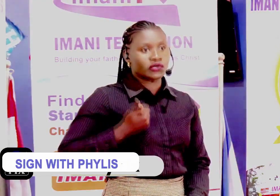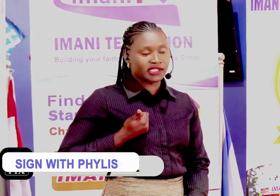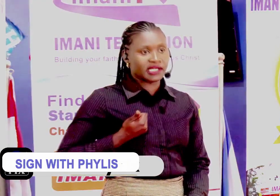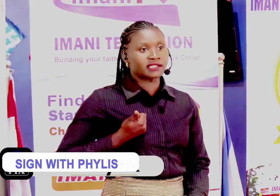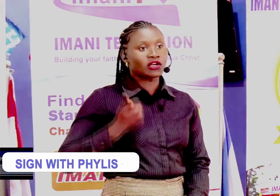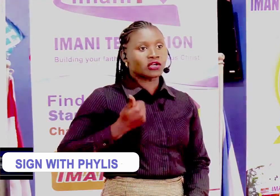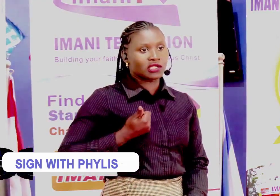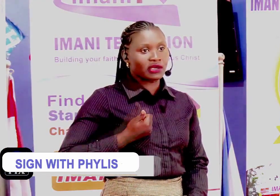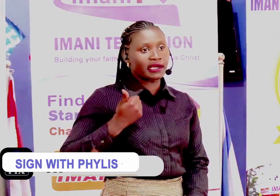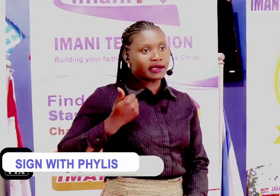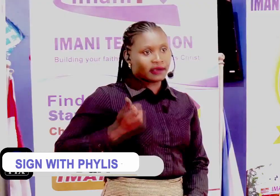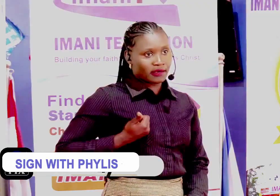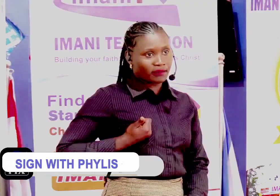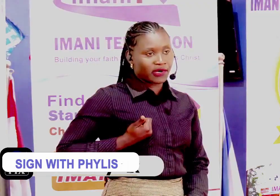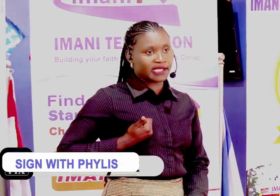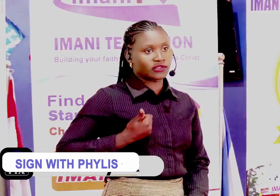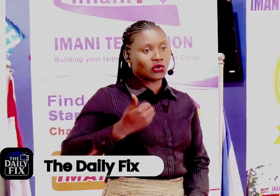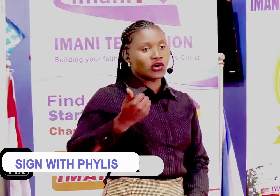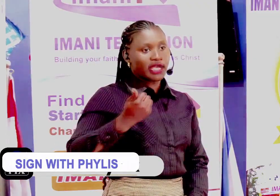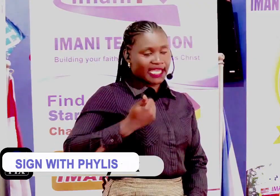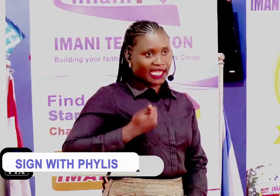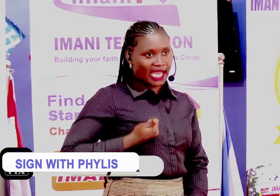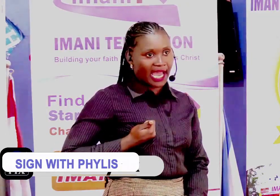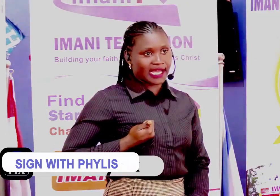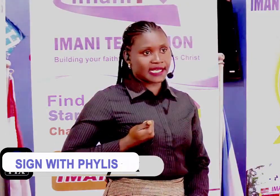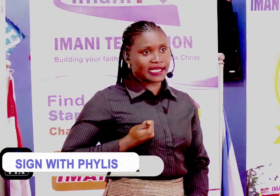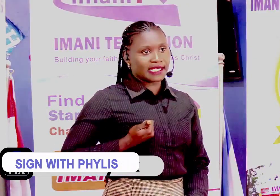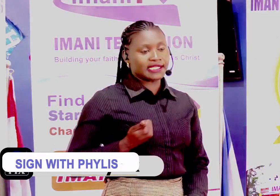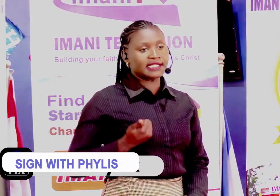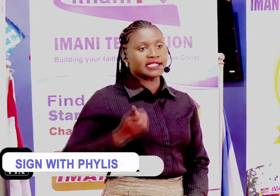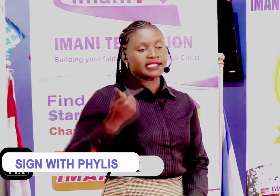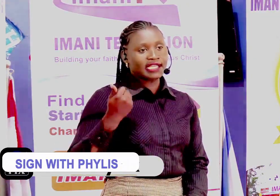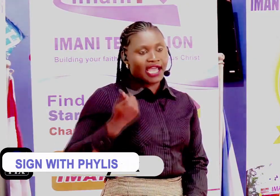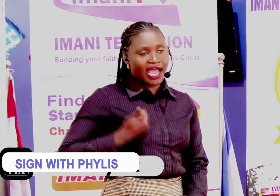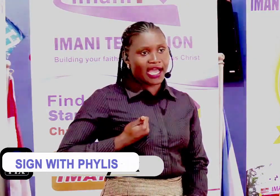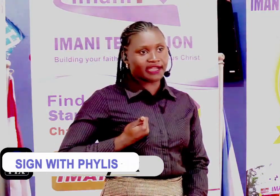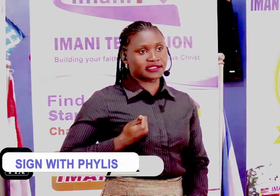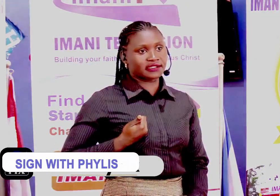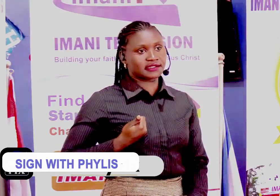constant in your brain. So her, this is her.